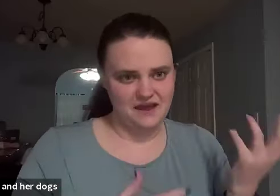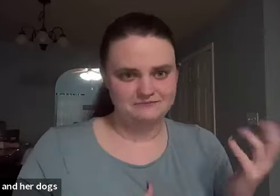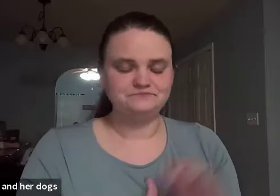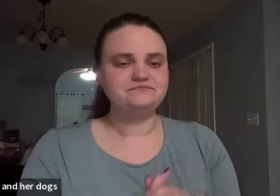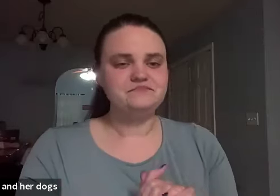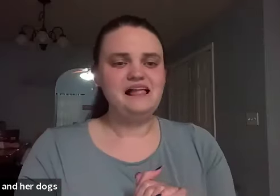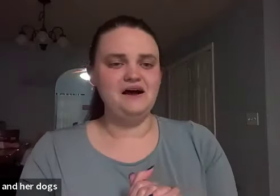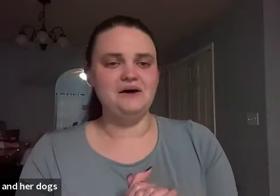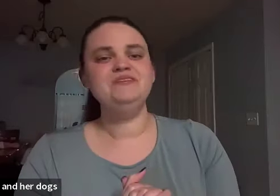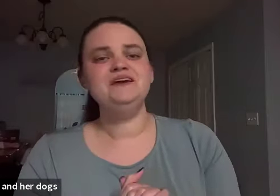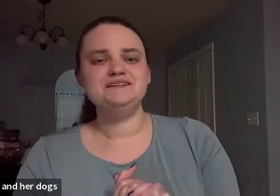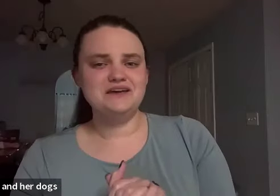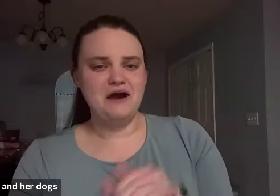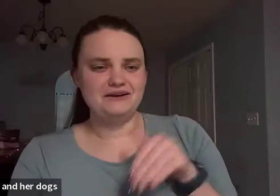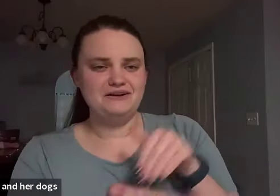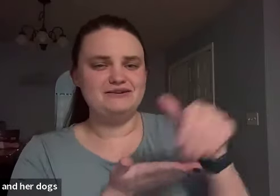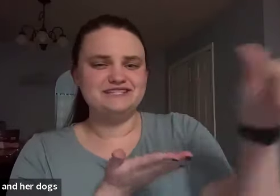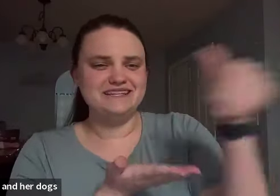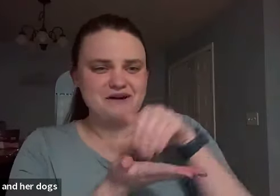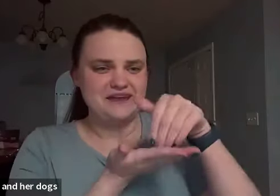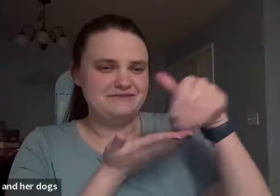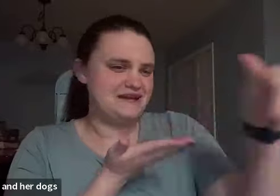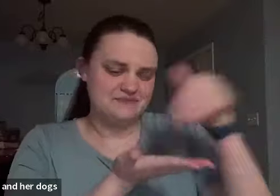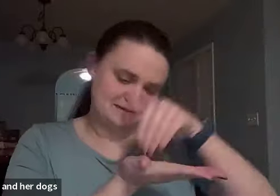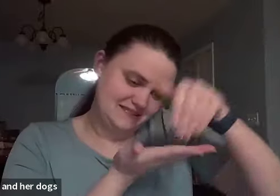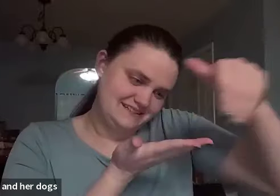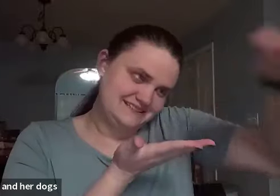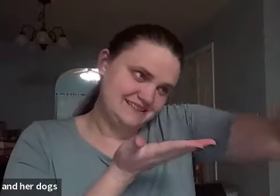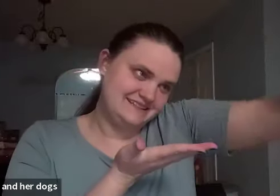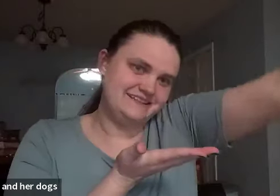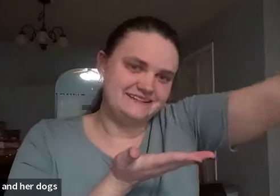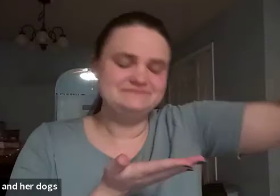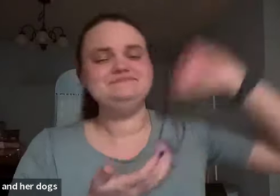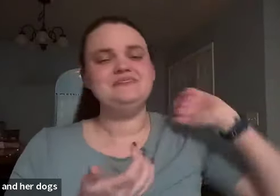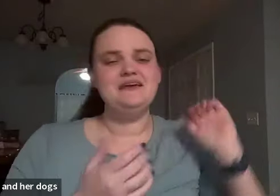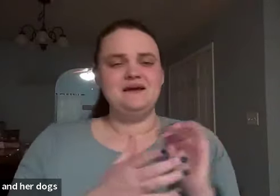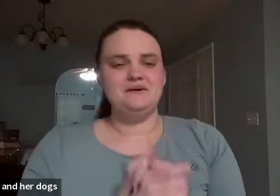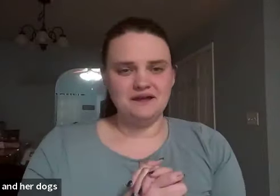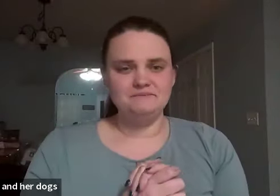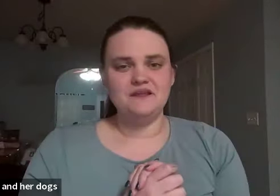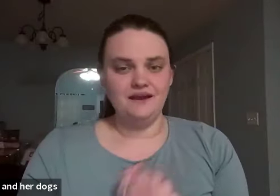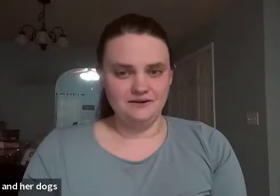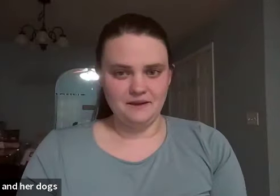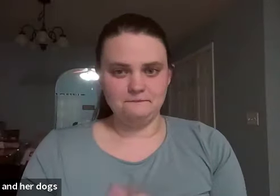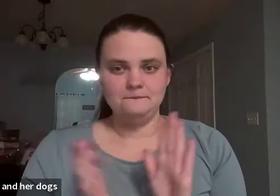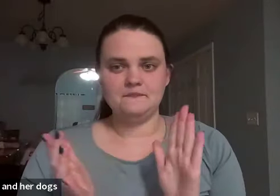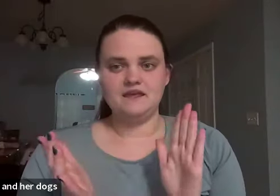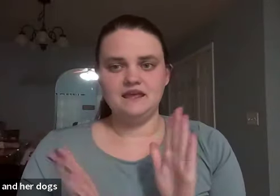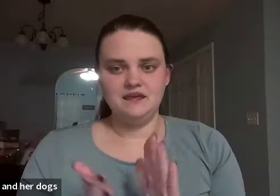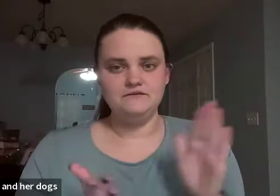that. So I don't know. I always just think about that every time. It's the but okay. If